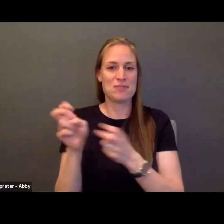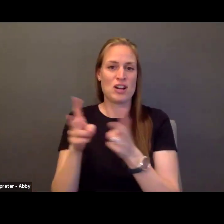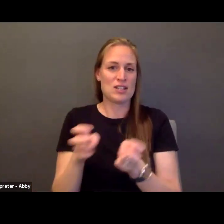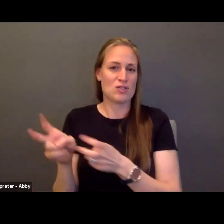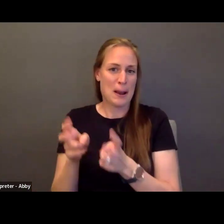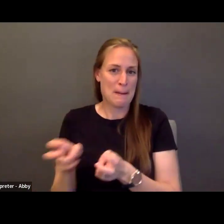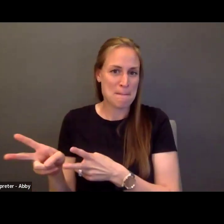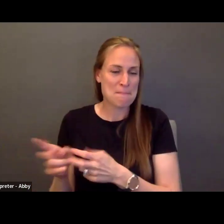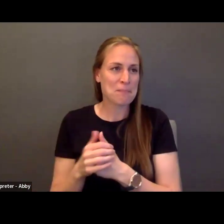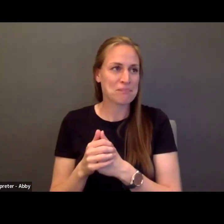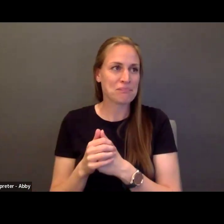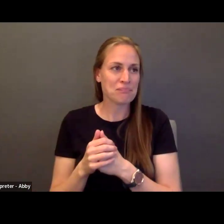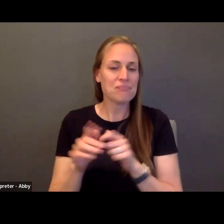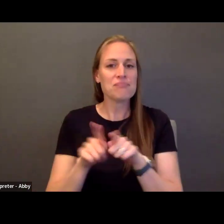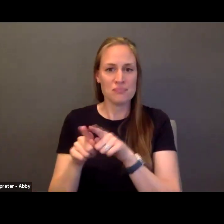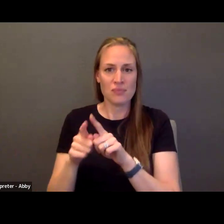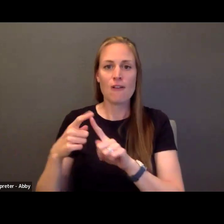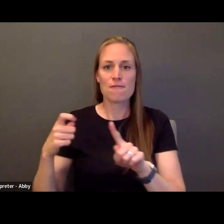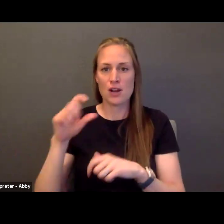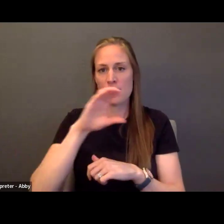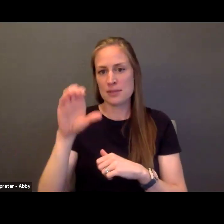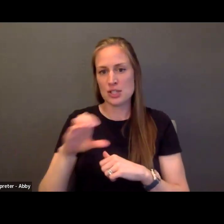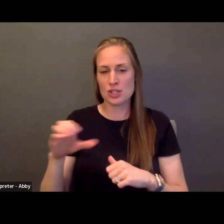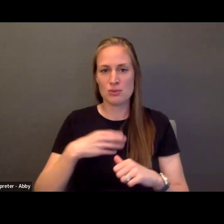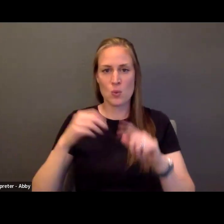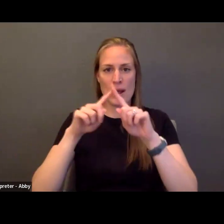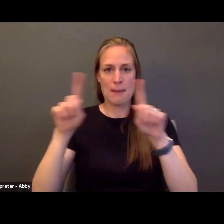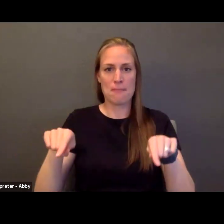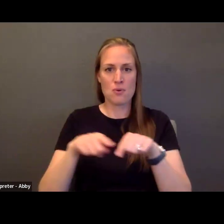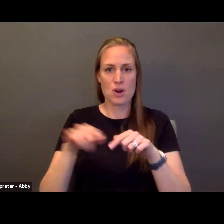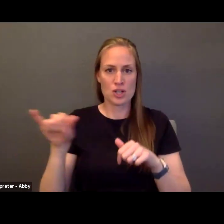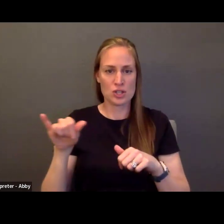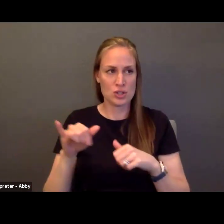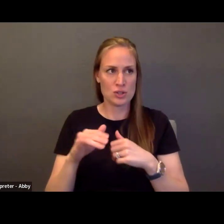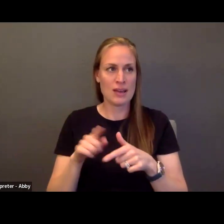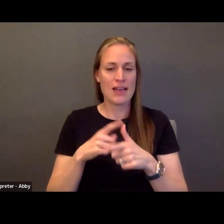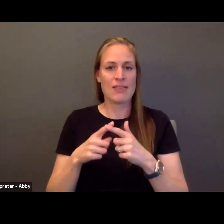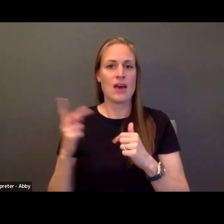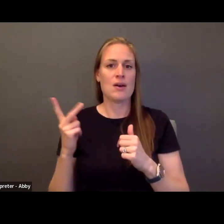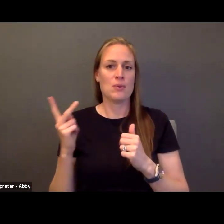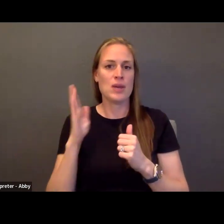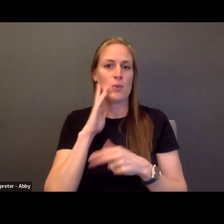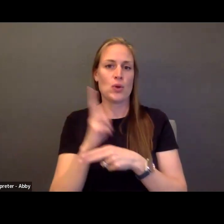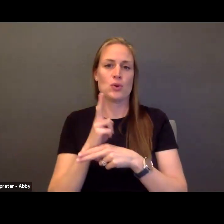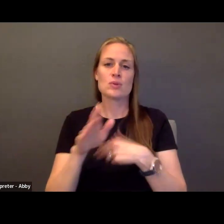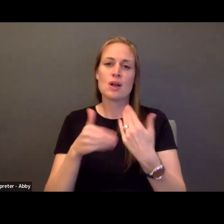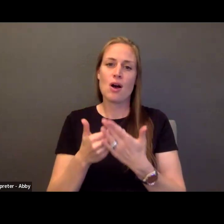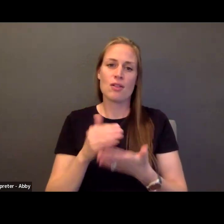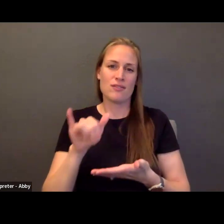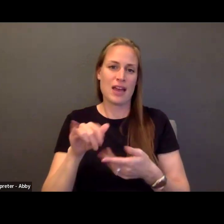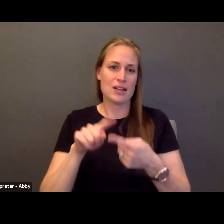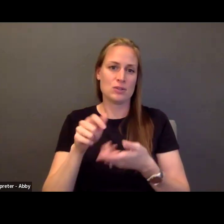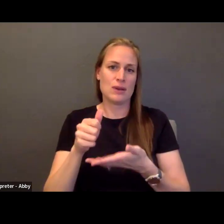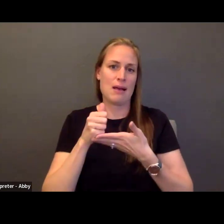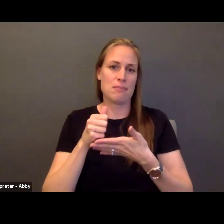have the Zoom whiteboard here. And Nicola and I are going to use all of that to help write the sections